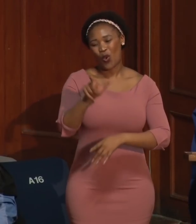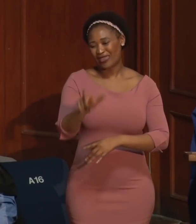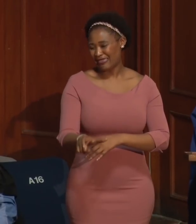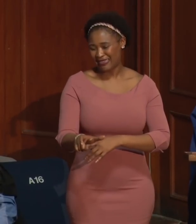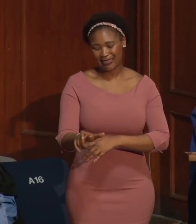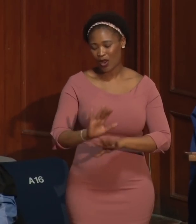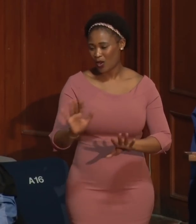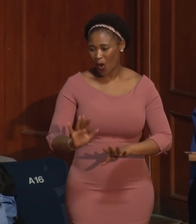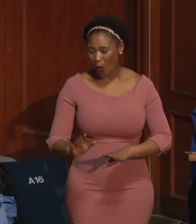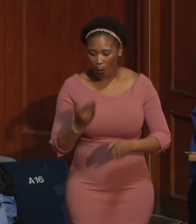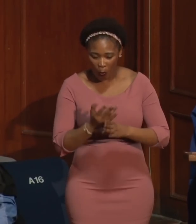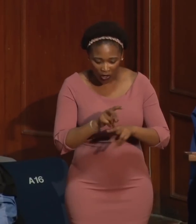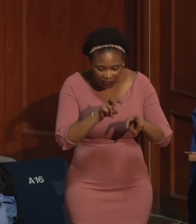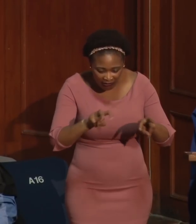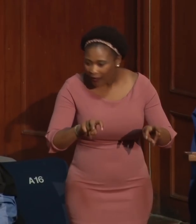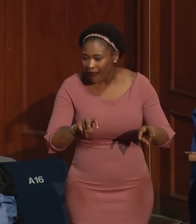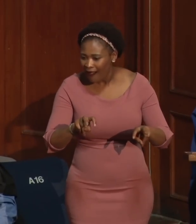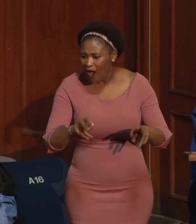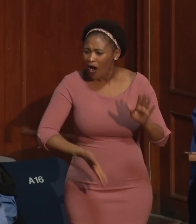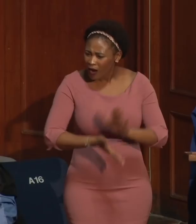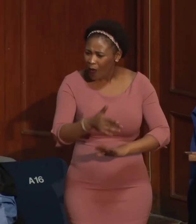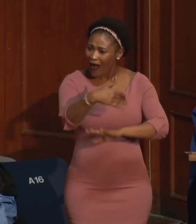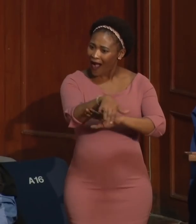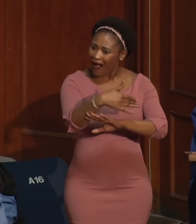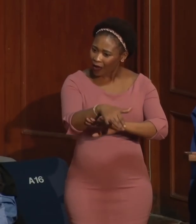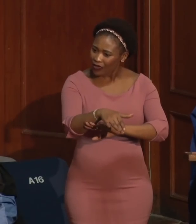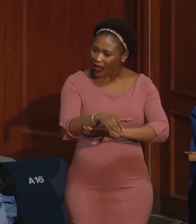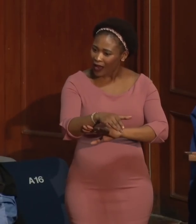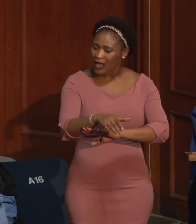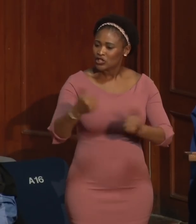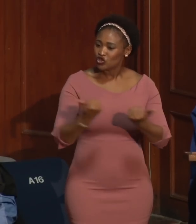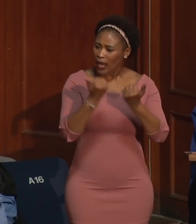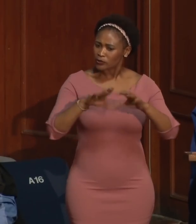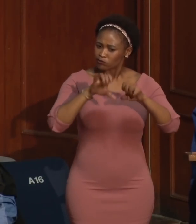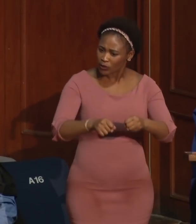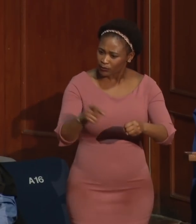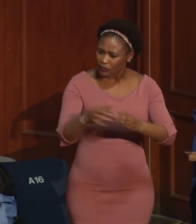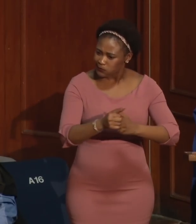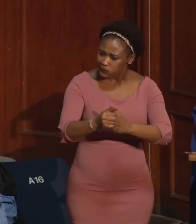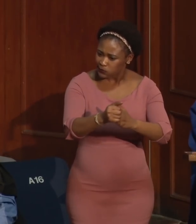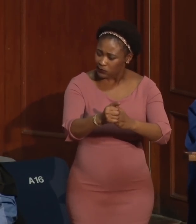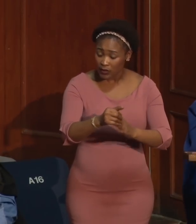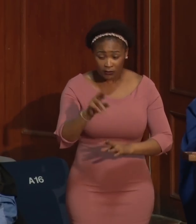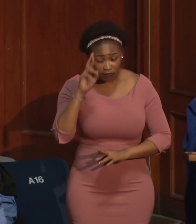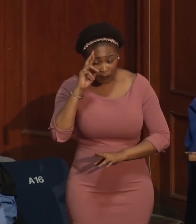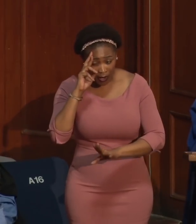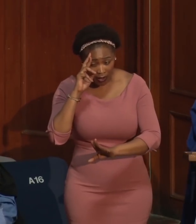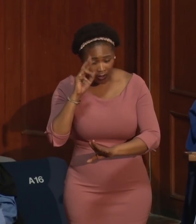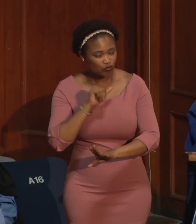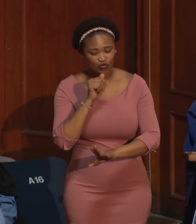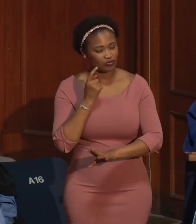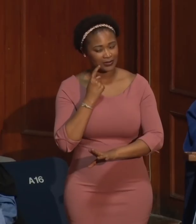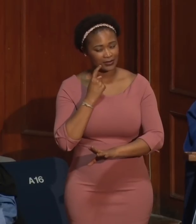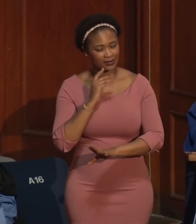go out there and take up the challenge to become trailblazers. Note, it will not be